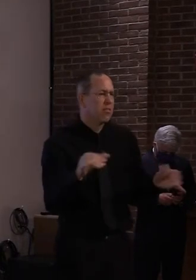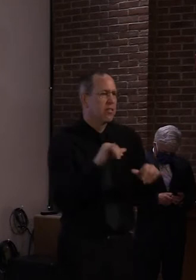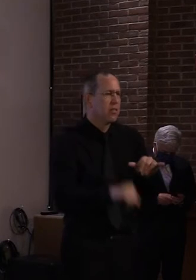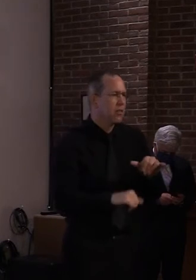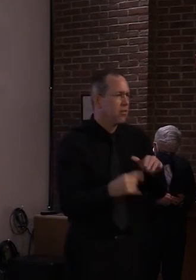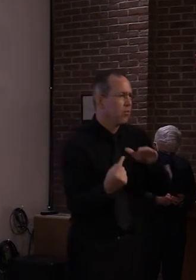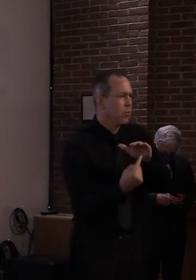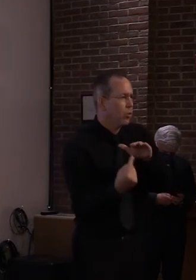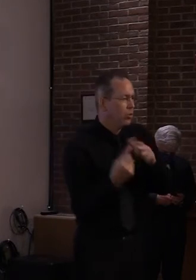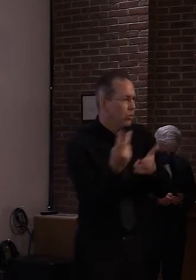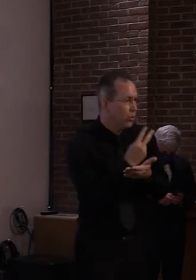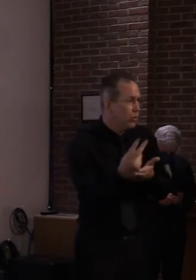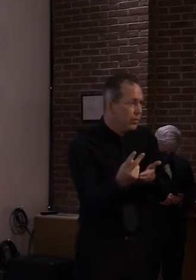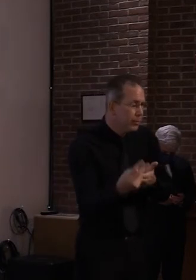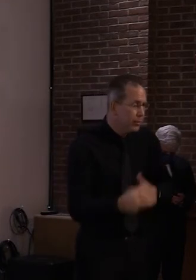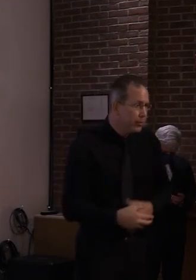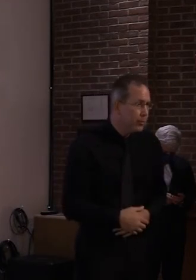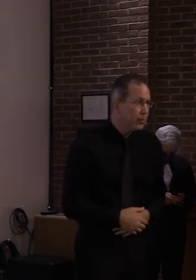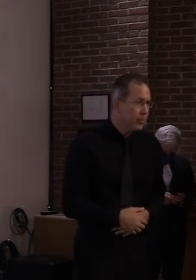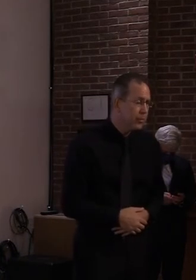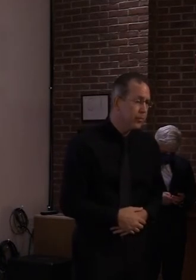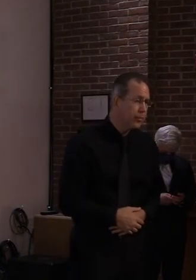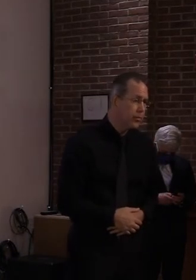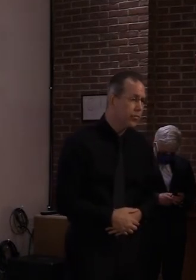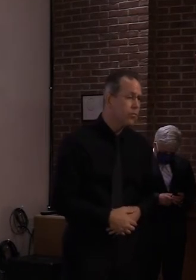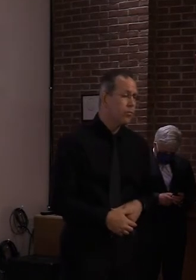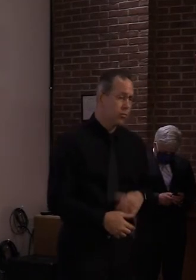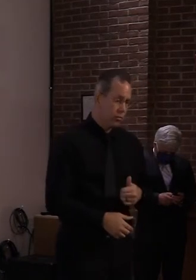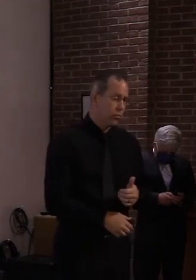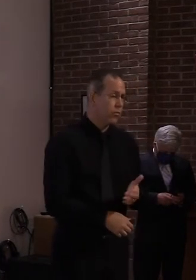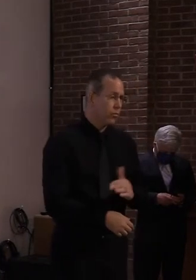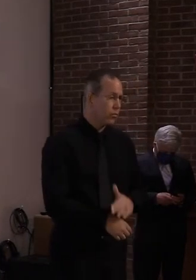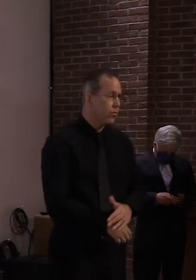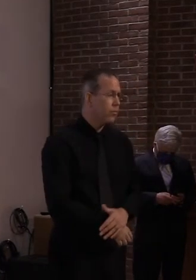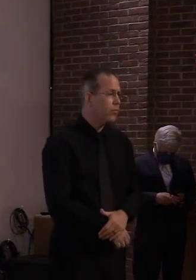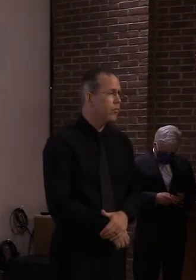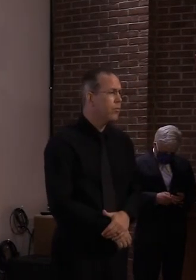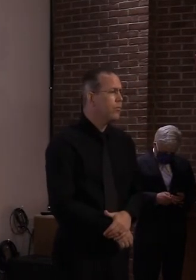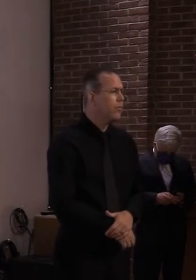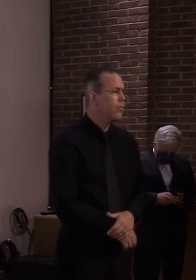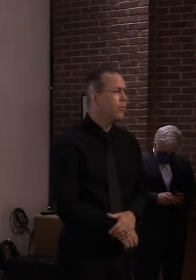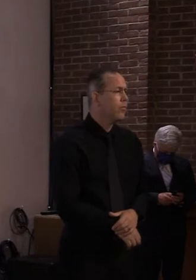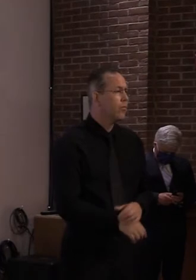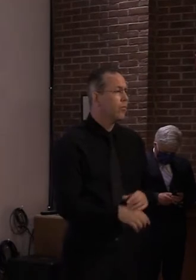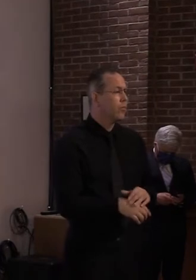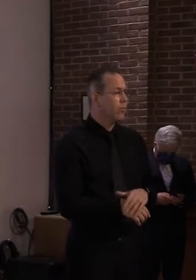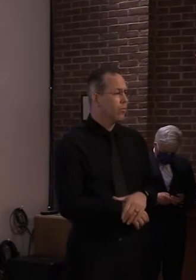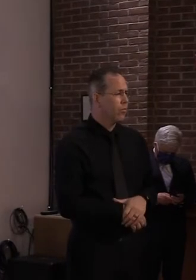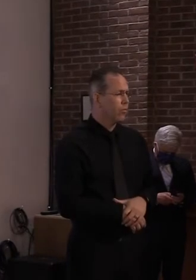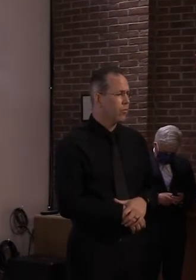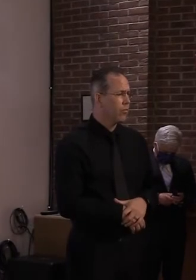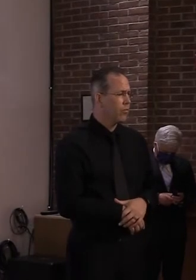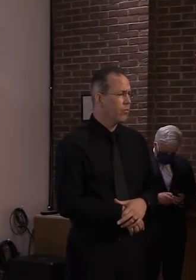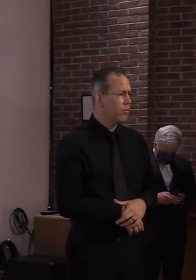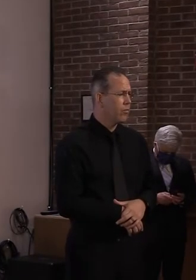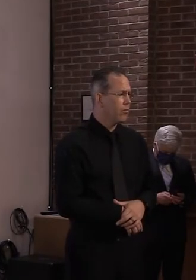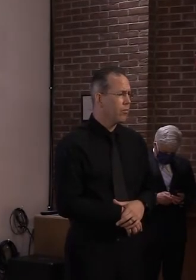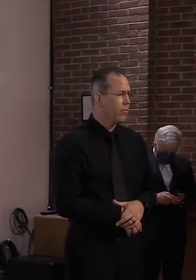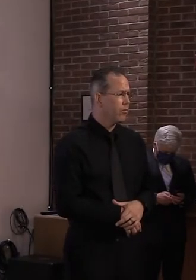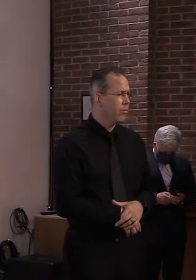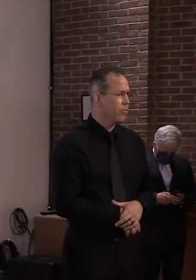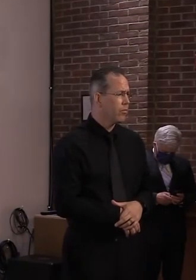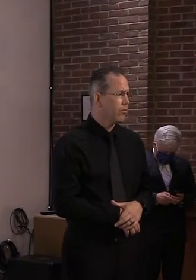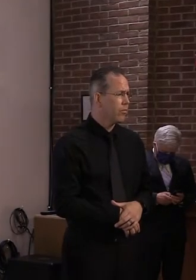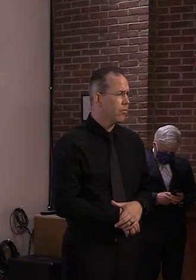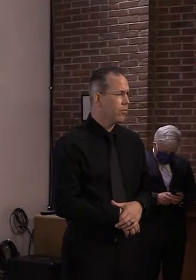And then is that travel map about as large as it's going to get for this summer? Because as you know, there's only so far you can reasonably drive to come get into